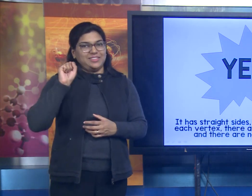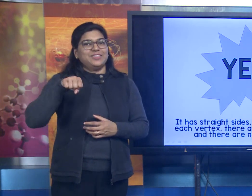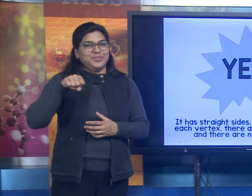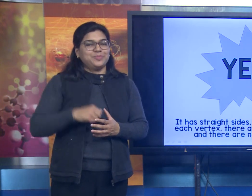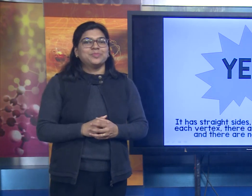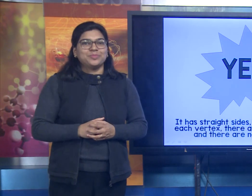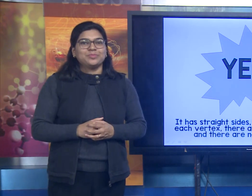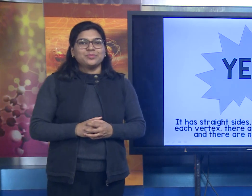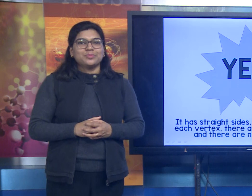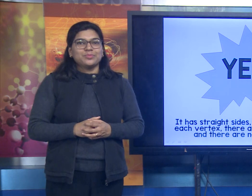Yes.